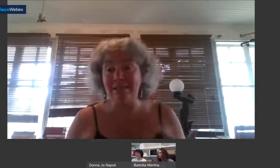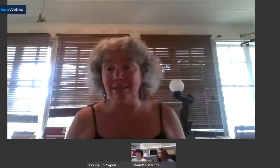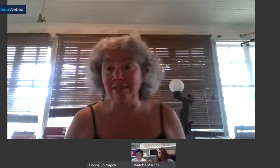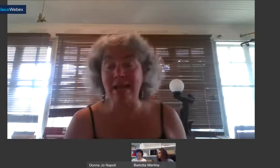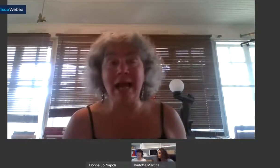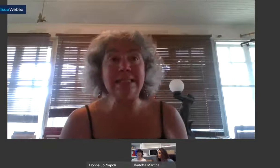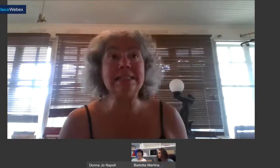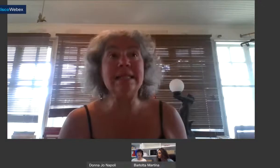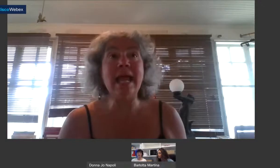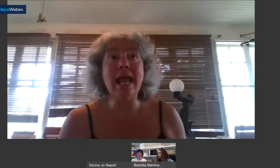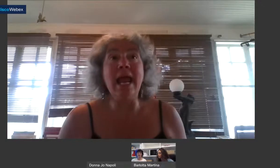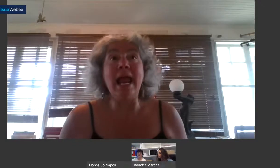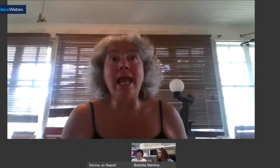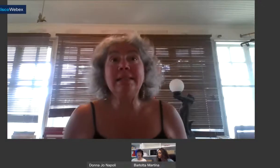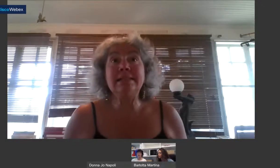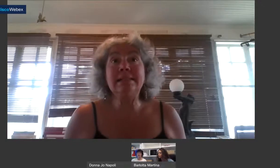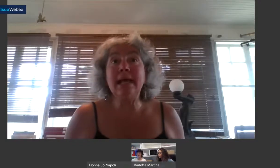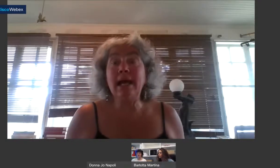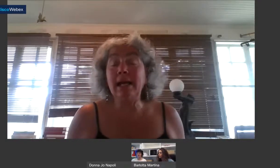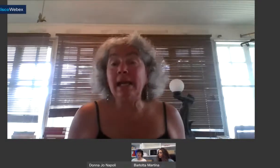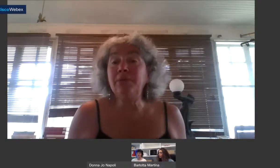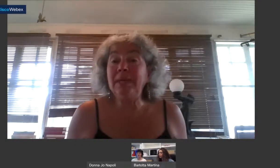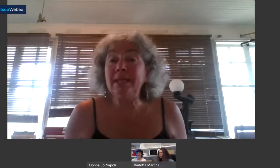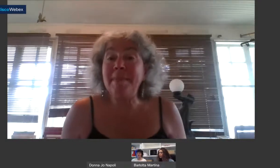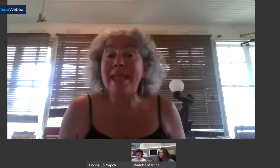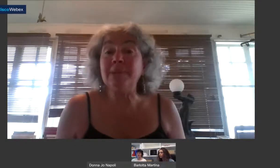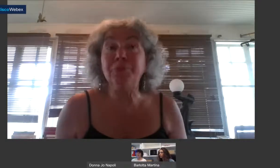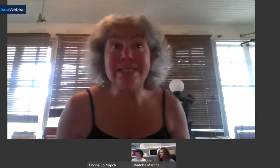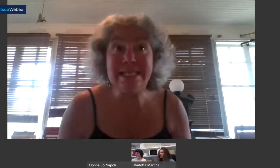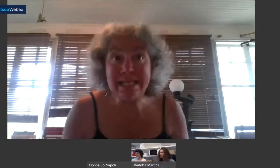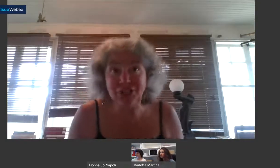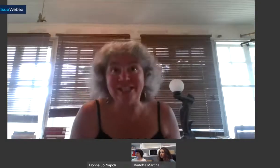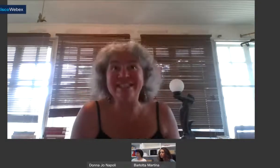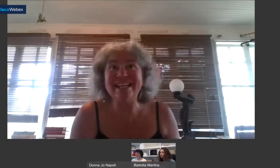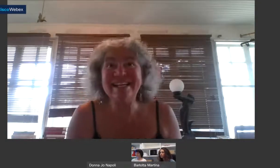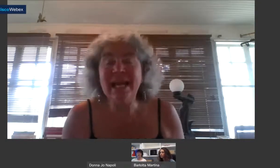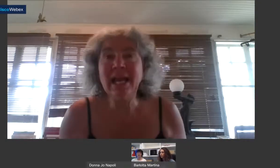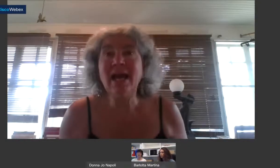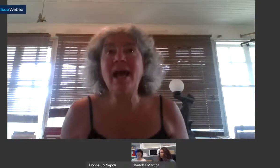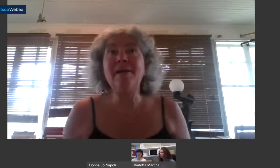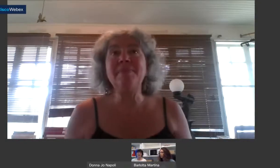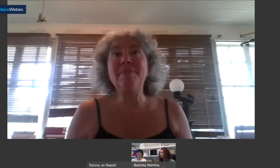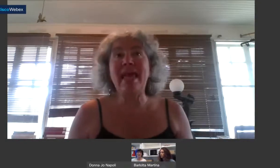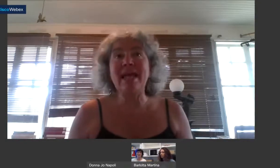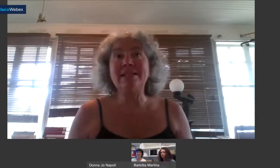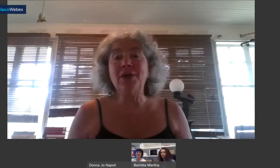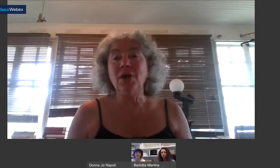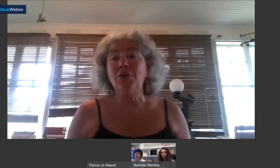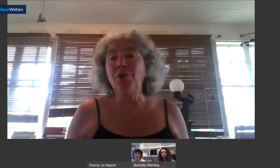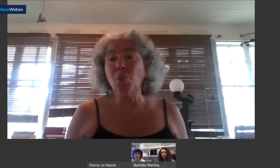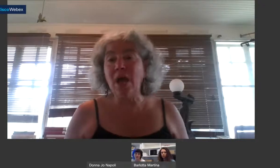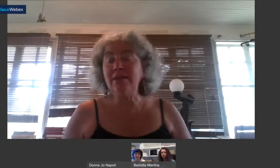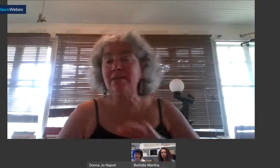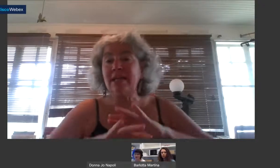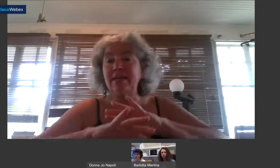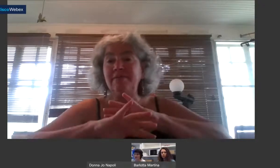monoaxial signs, and we can make a prediction that the ones that